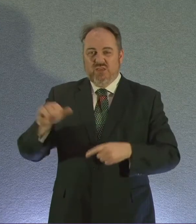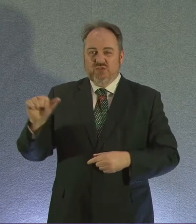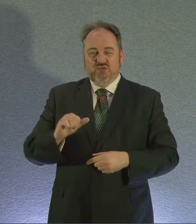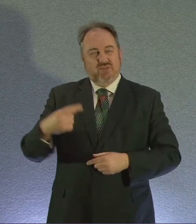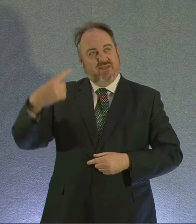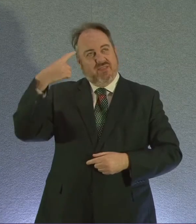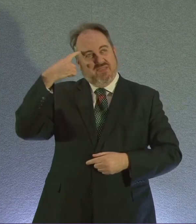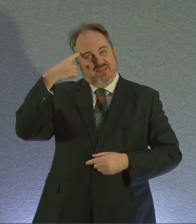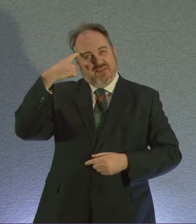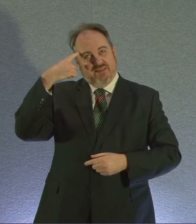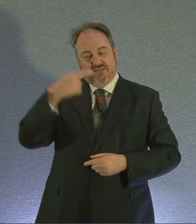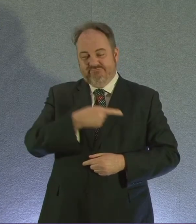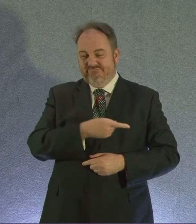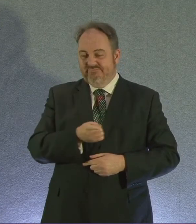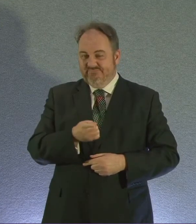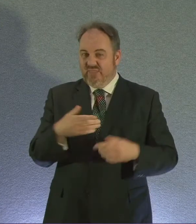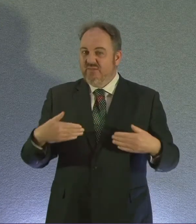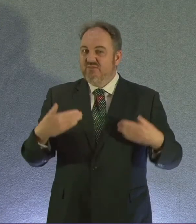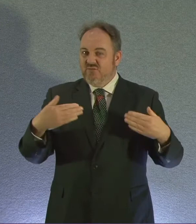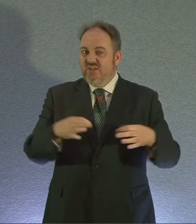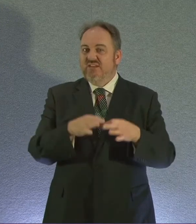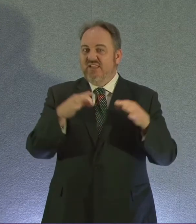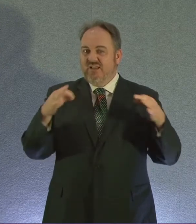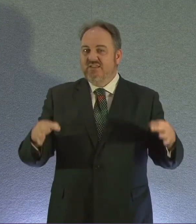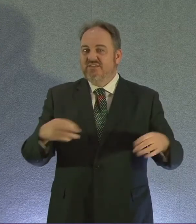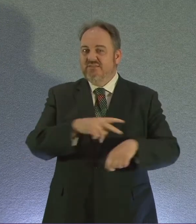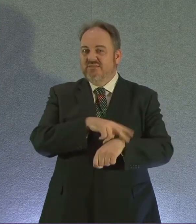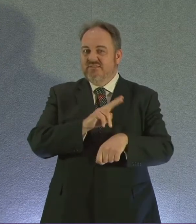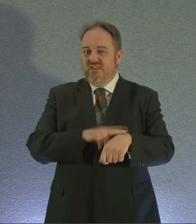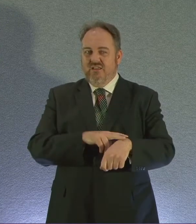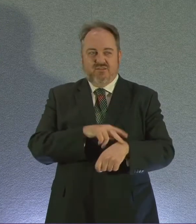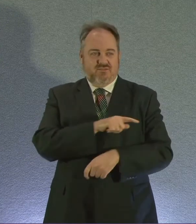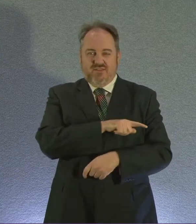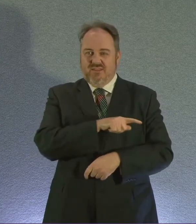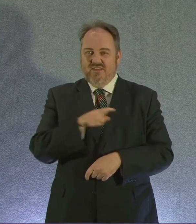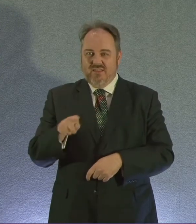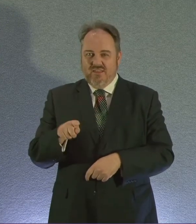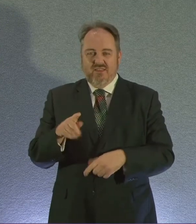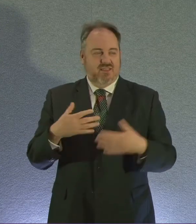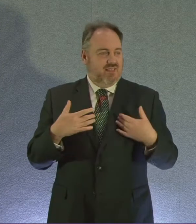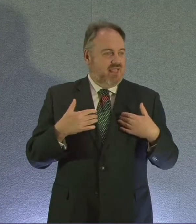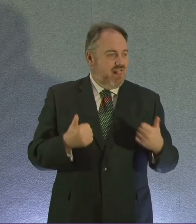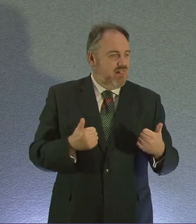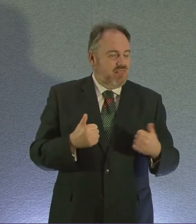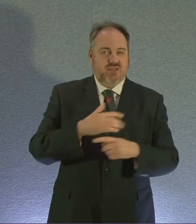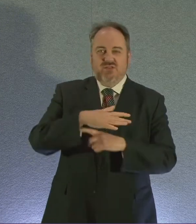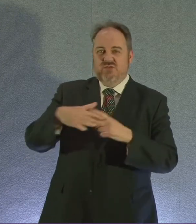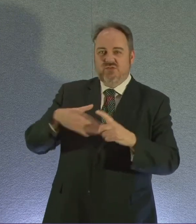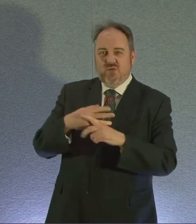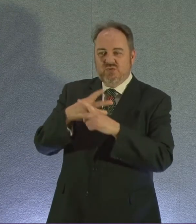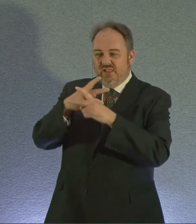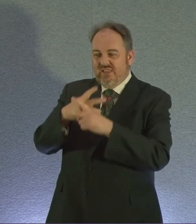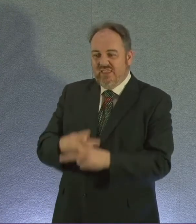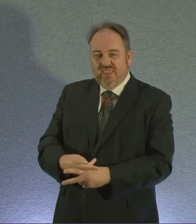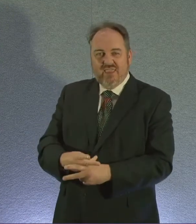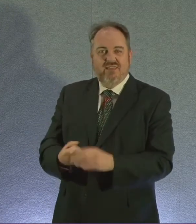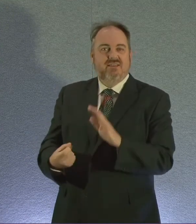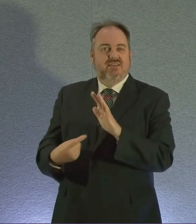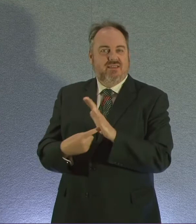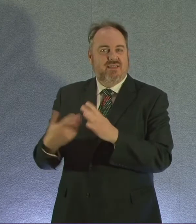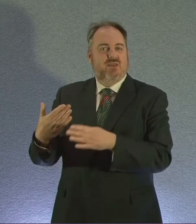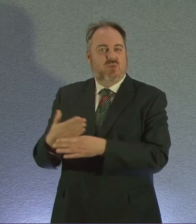about those frontline workers. Yes, the frontline workers in health and social care, and that includes everyone in